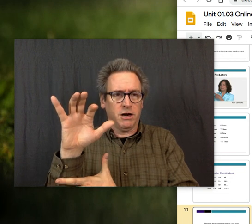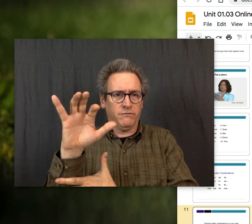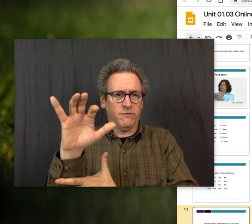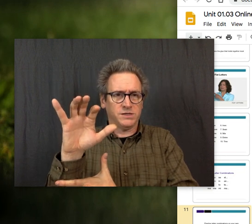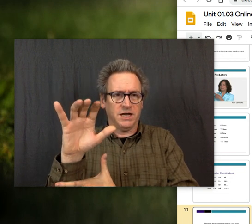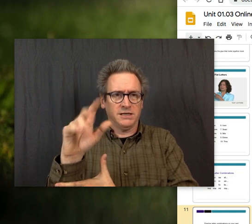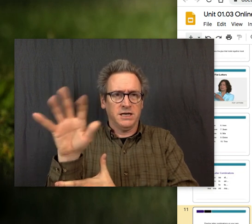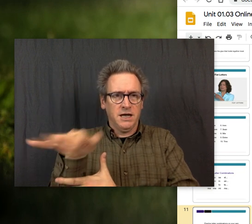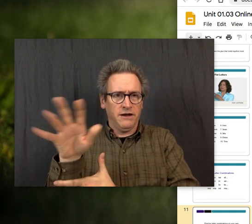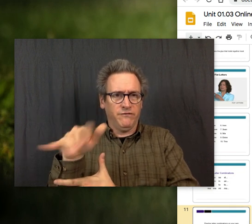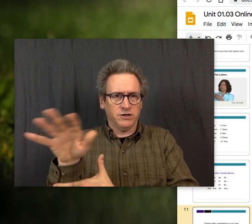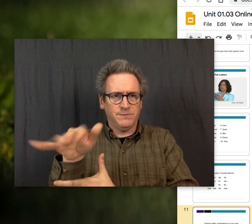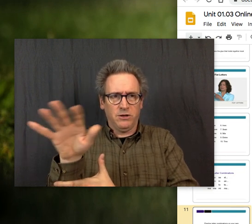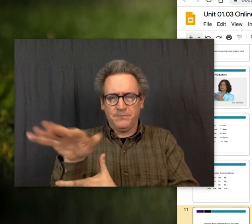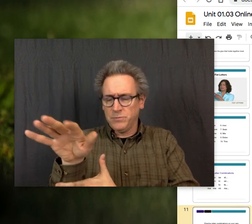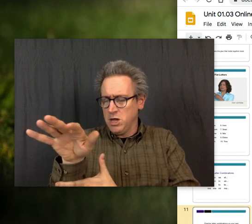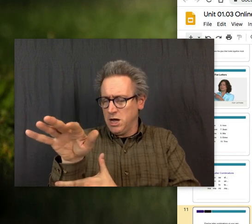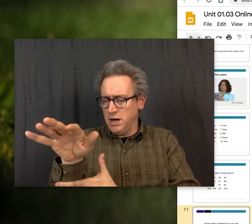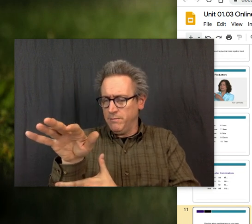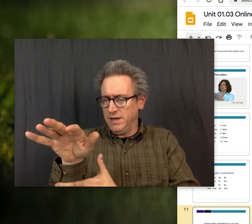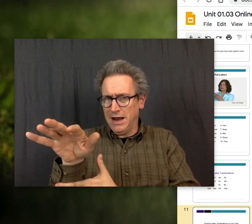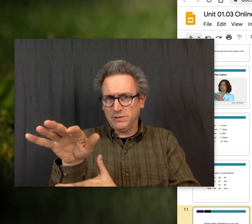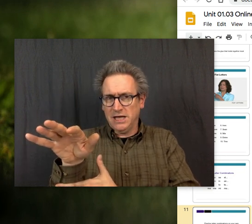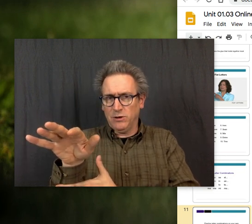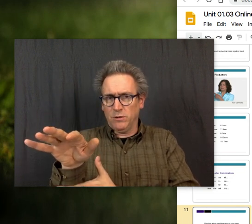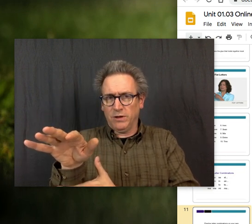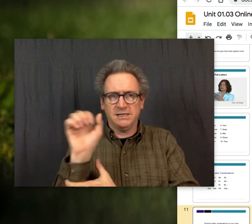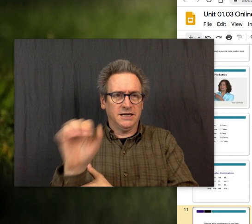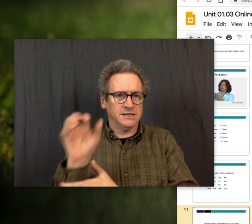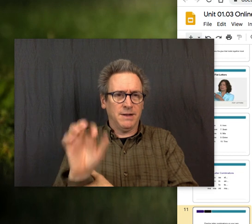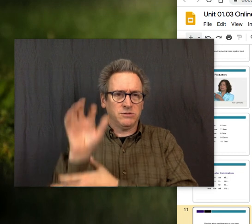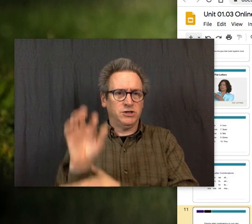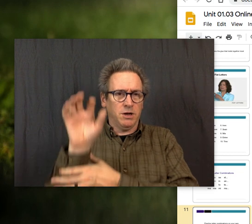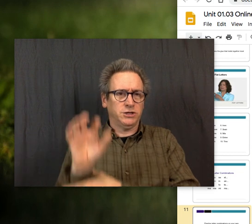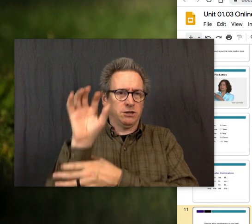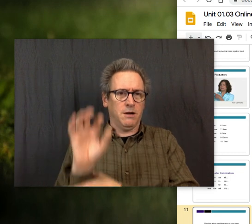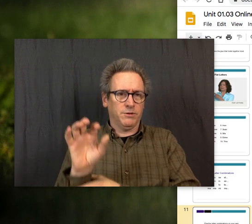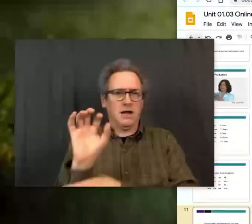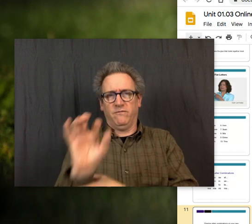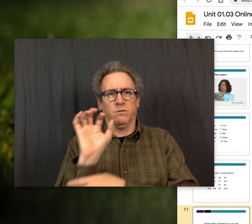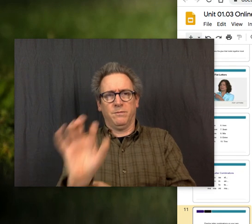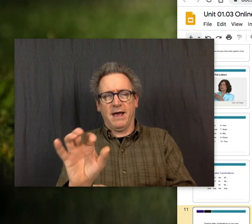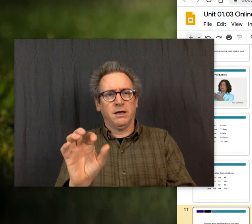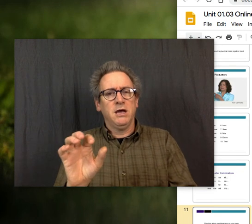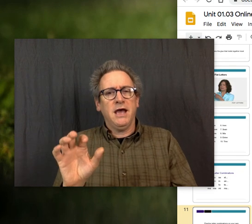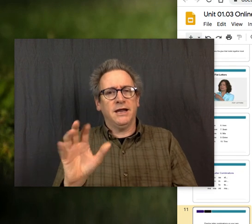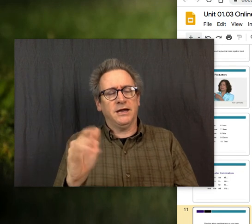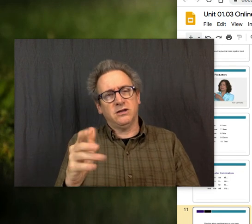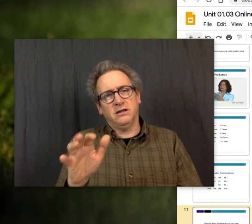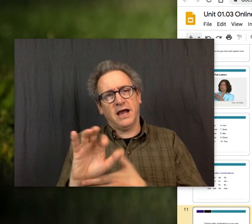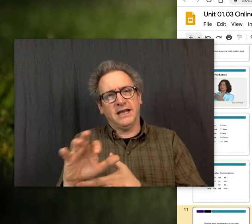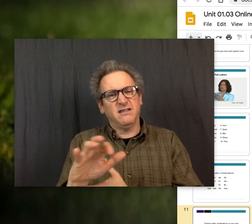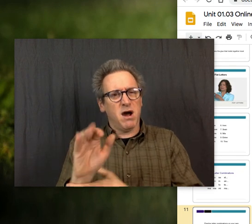pressure on it from both sides and fingerspell. It helps keep it in one place. It doesn't bounce too much, up or down, forward, back.